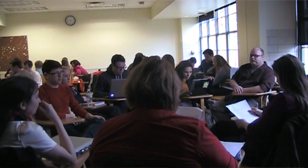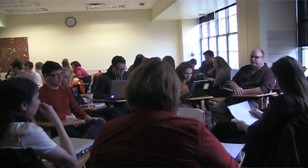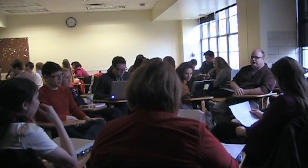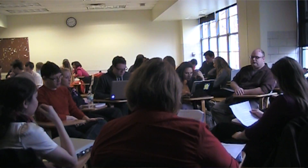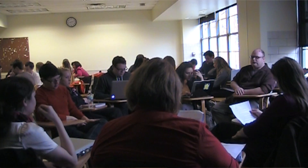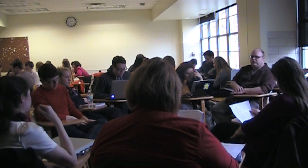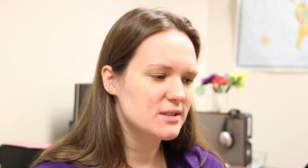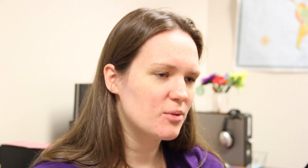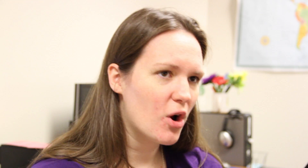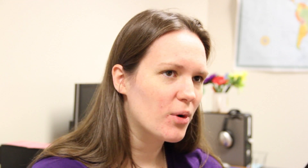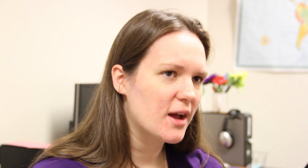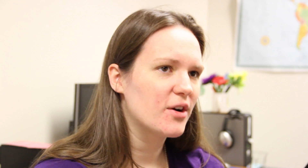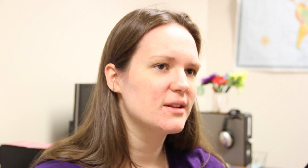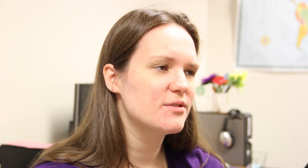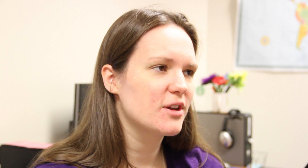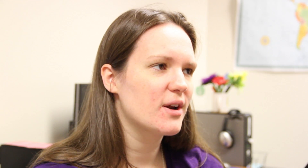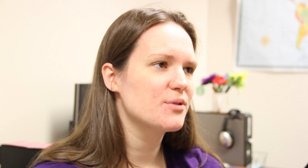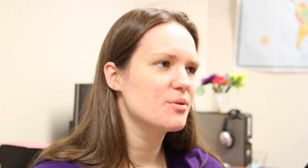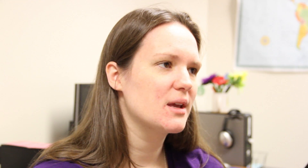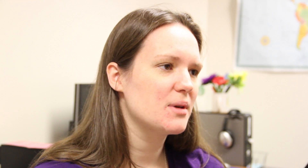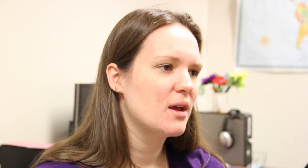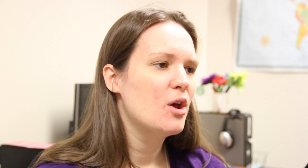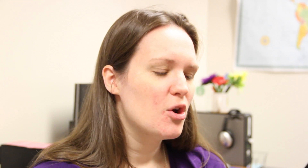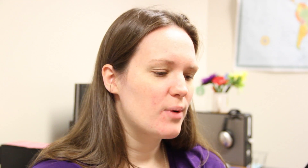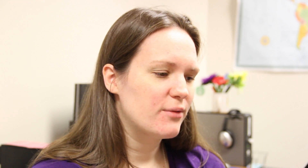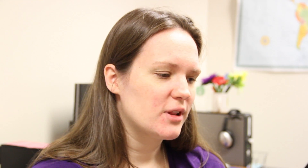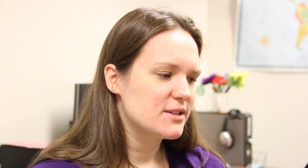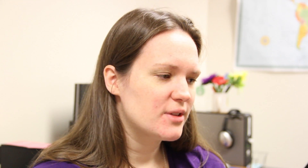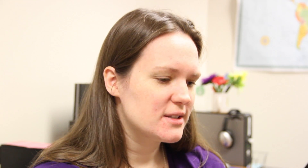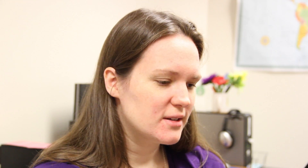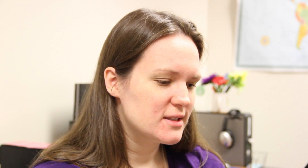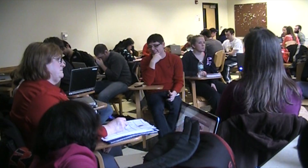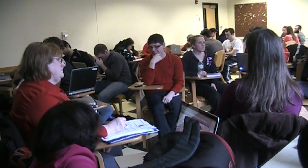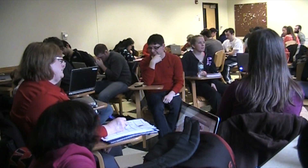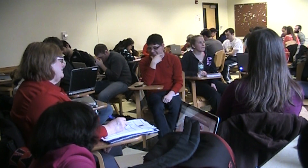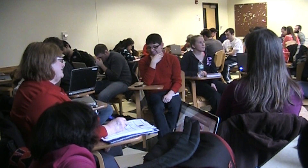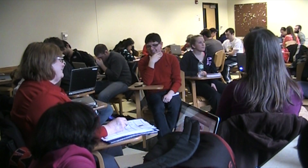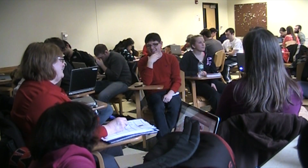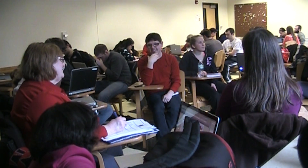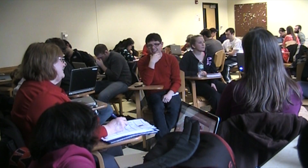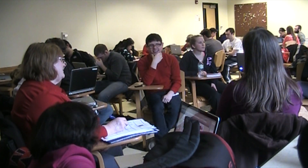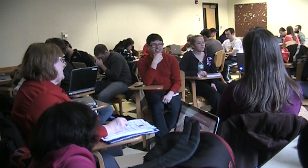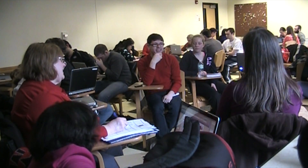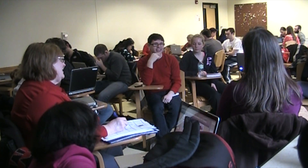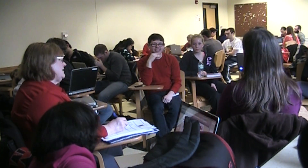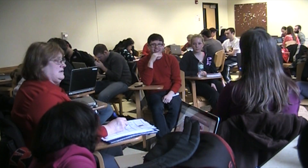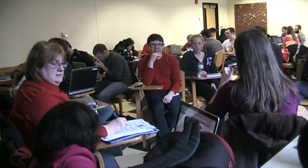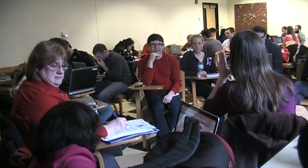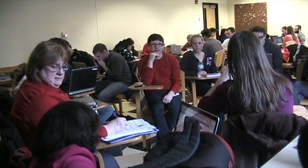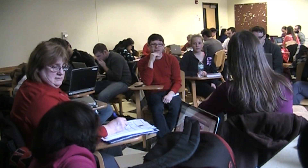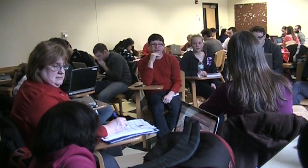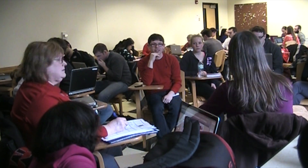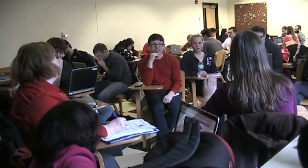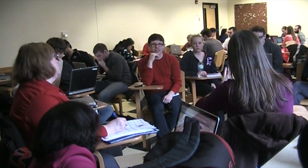because it requires a little more homework on our end to figure it out so we can be ready for class. So that's an exciting challenge. I suppose if the relationship between the students and